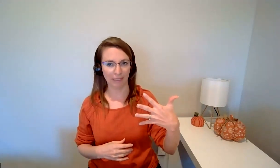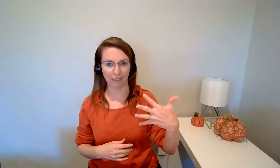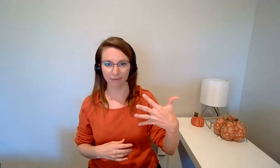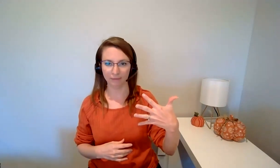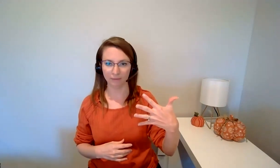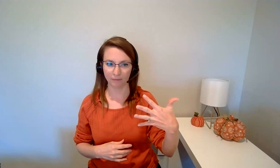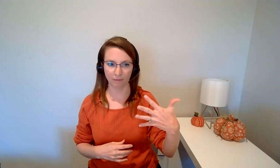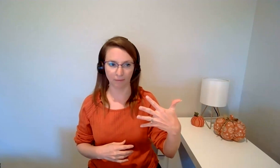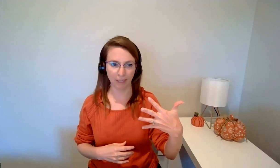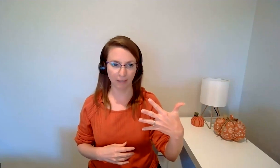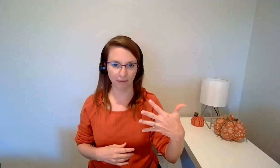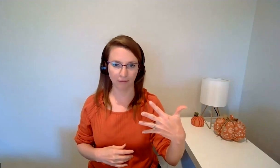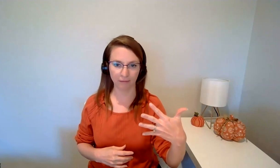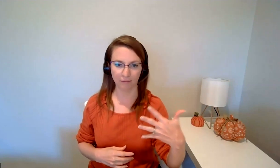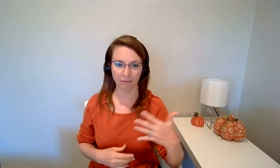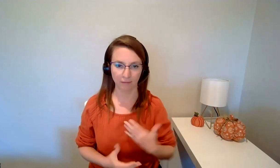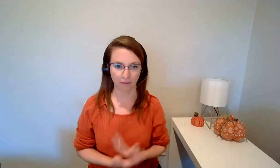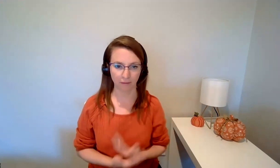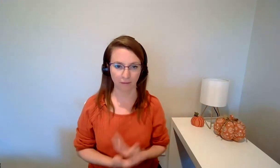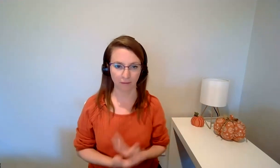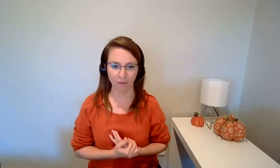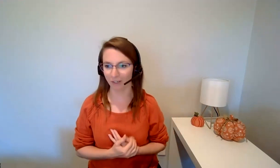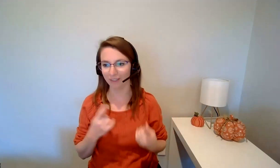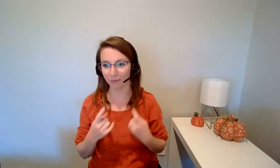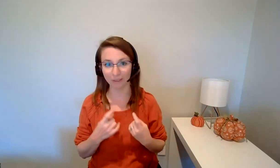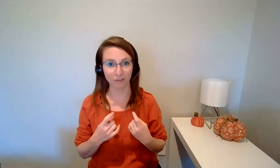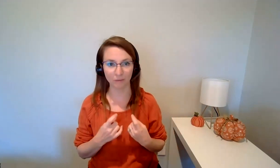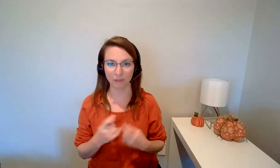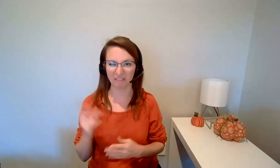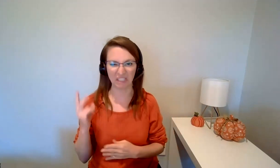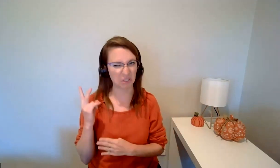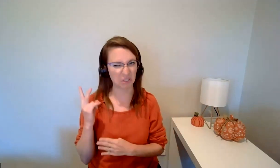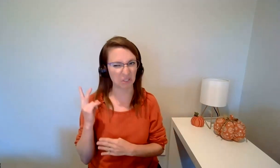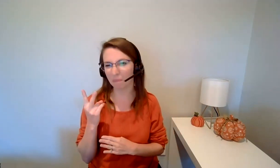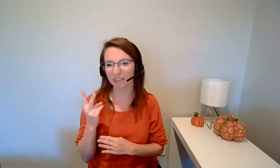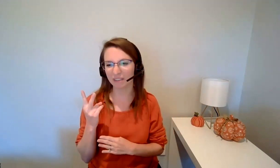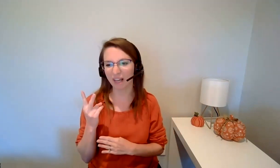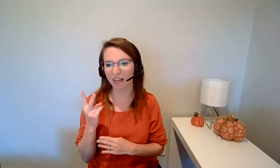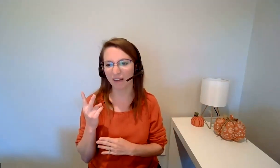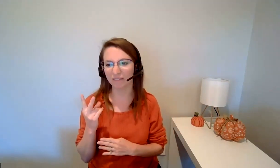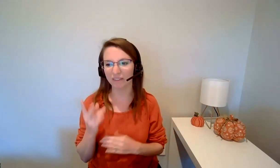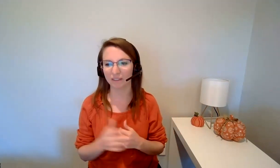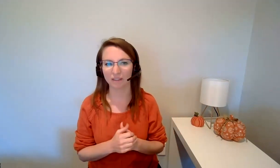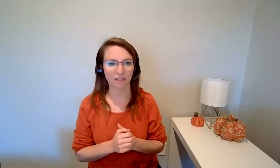hand. Okay? All right, are there any questions? We have like 2 minutes left.